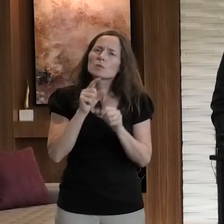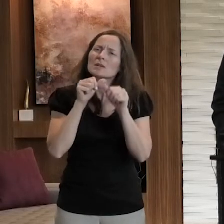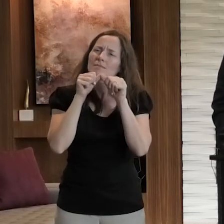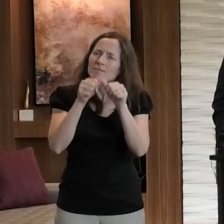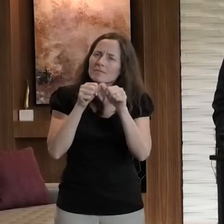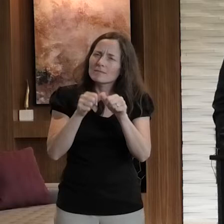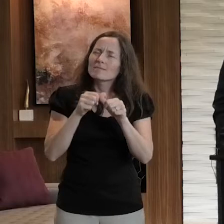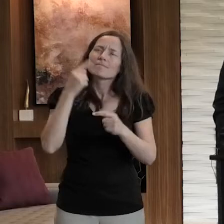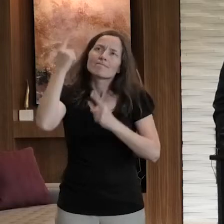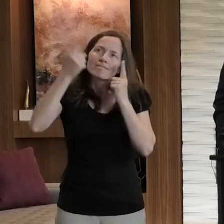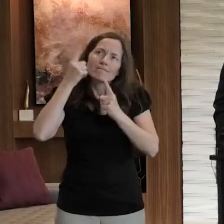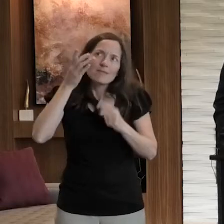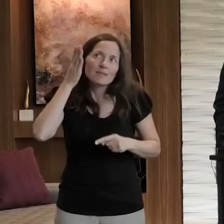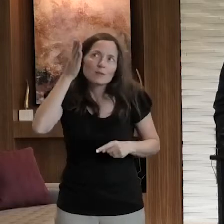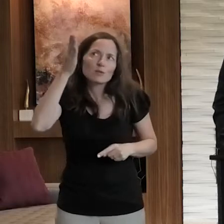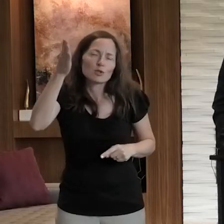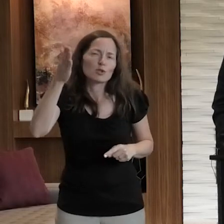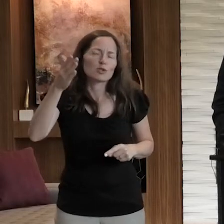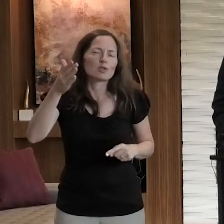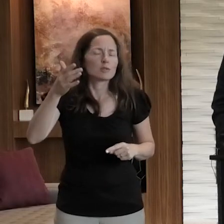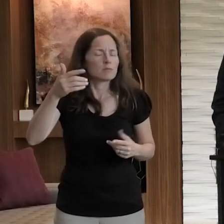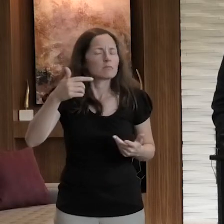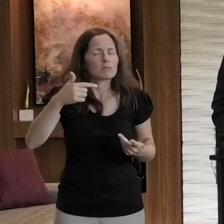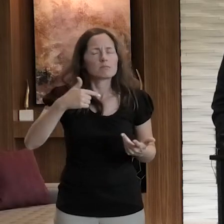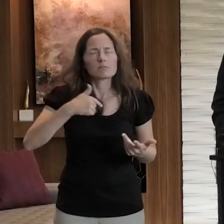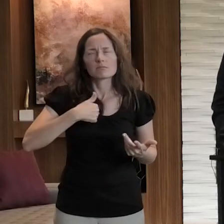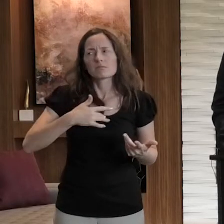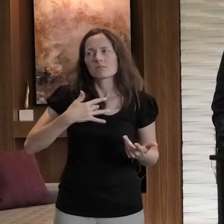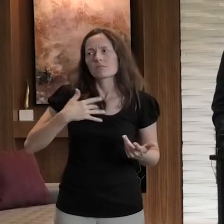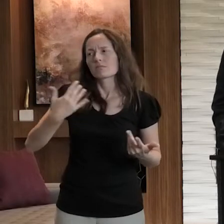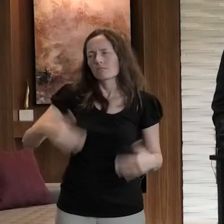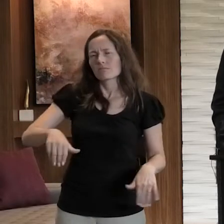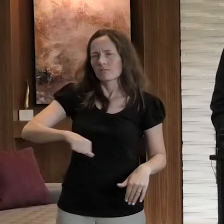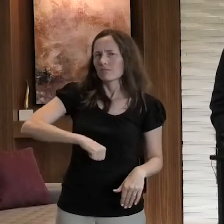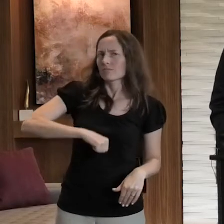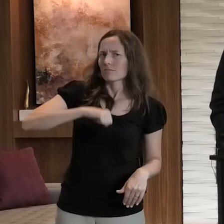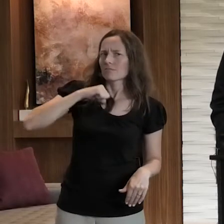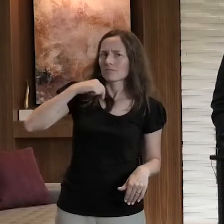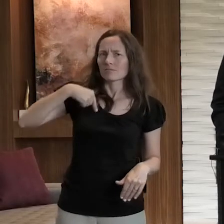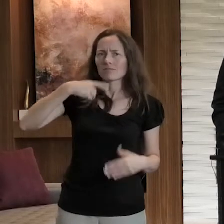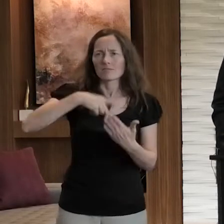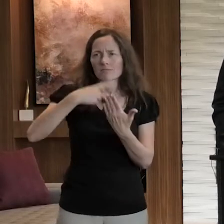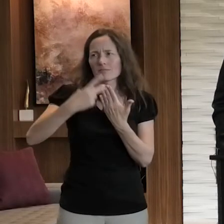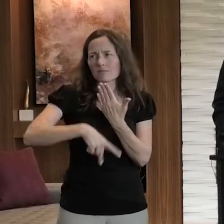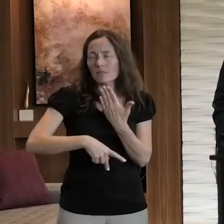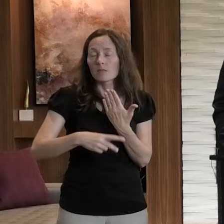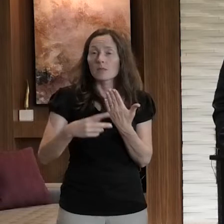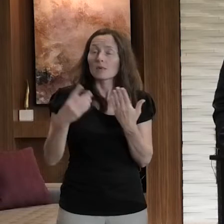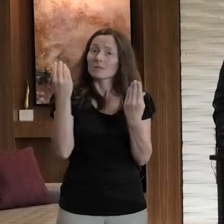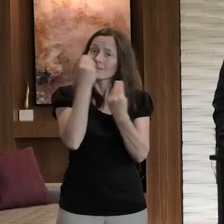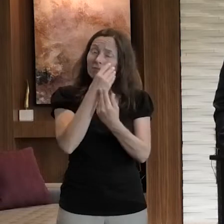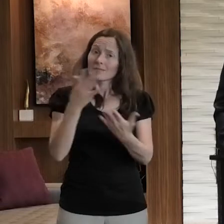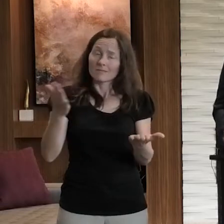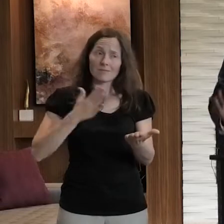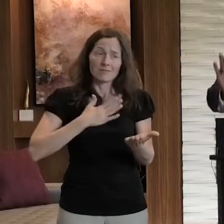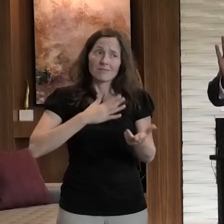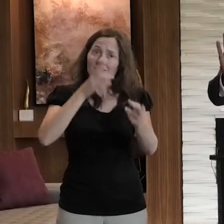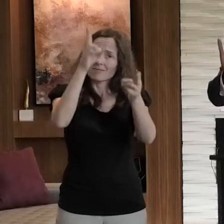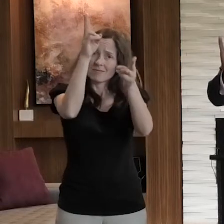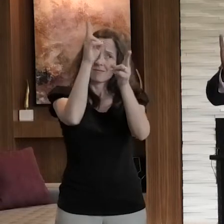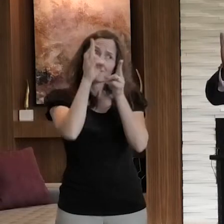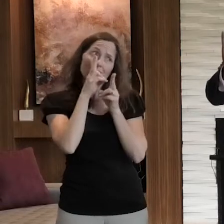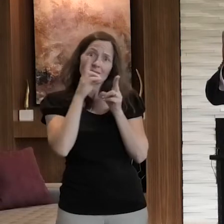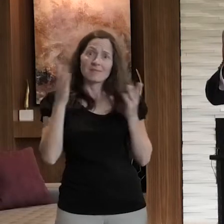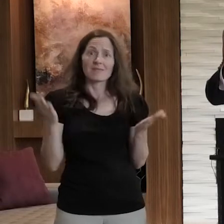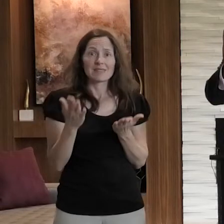does my heart proud. And I can't tell you what an honor it is to be in a room. I mean, the